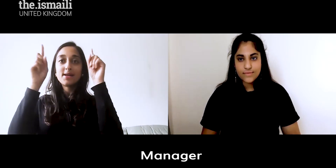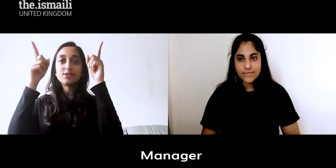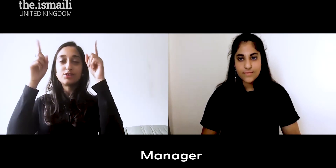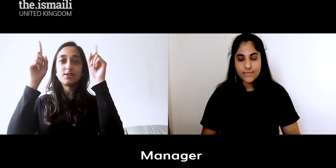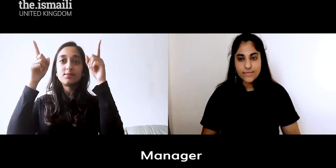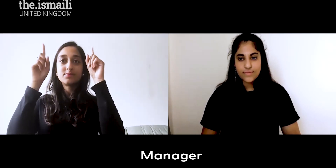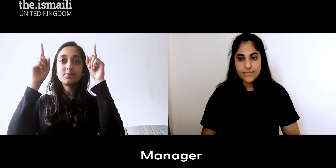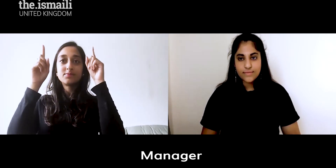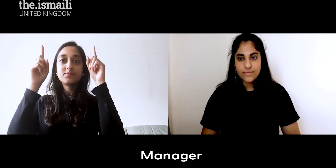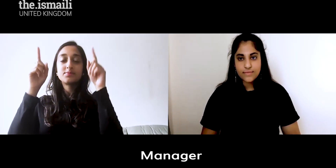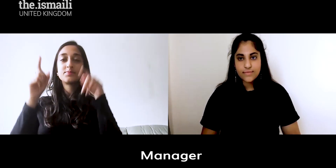Manager.